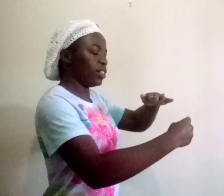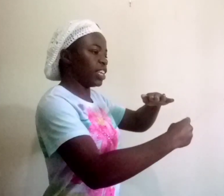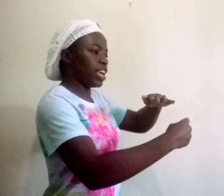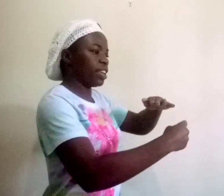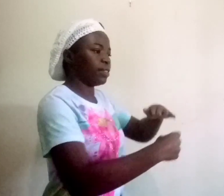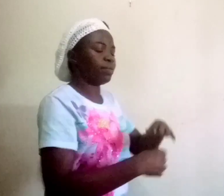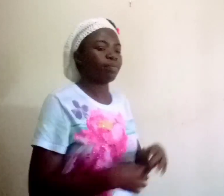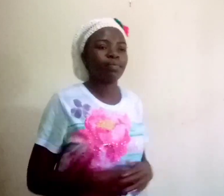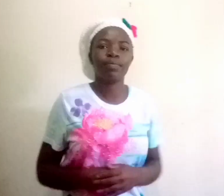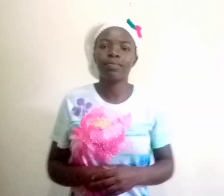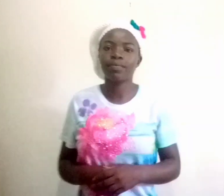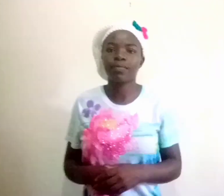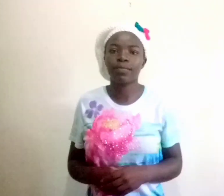Hosea.